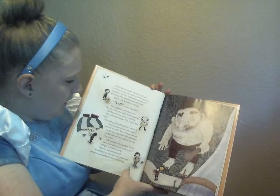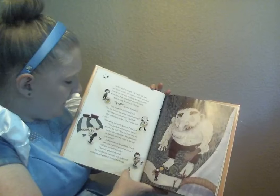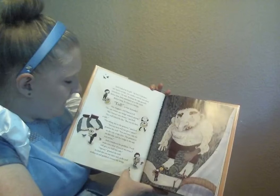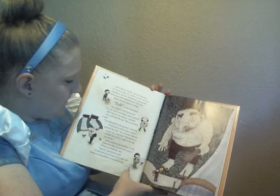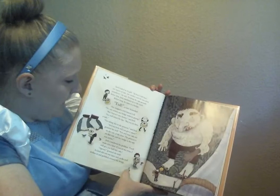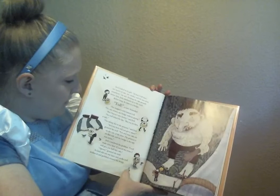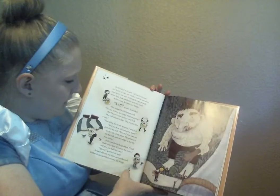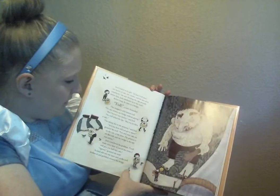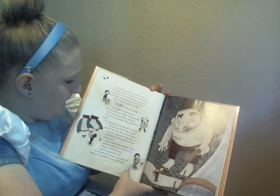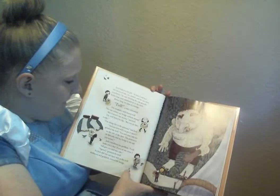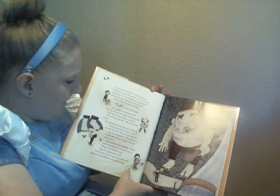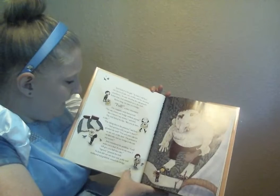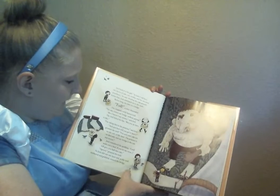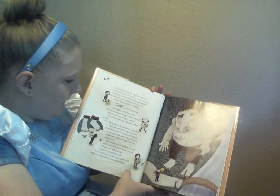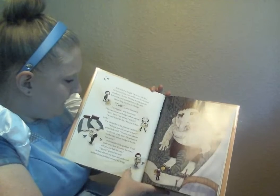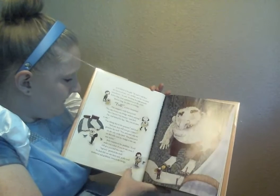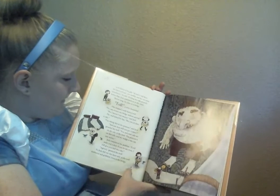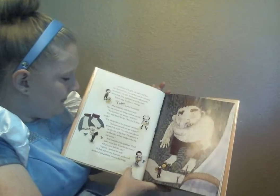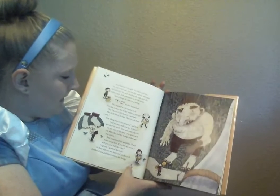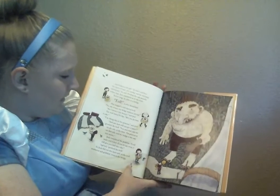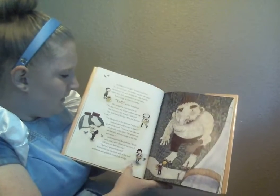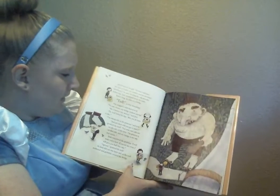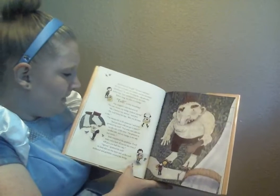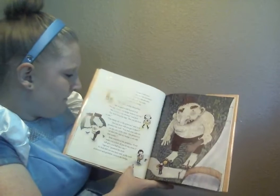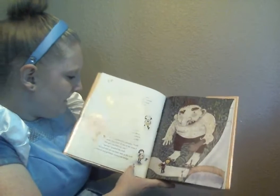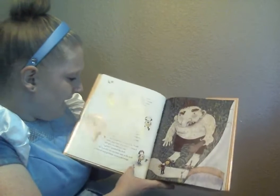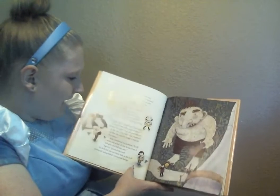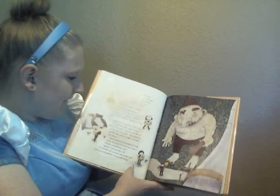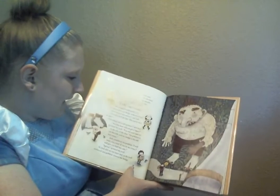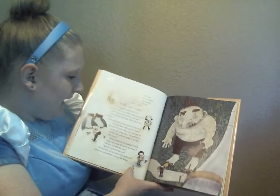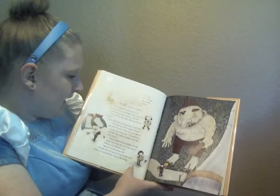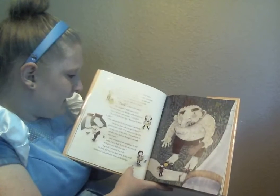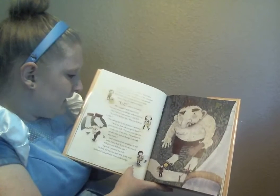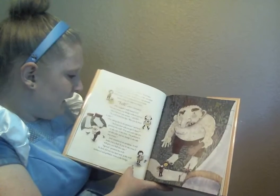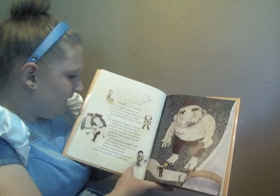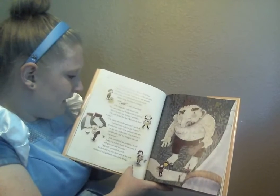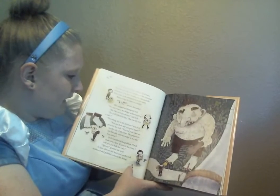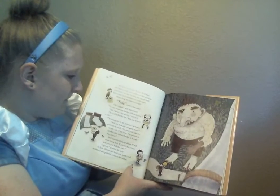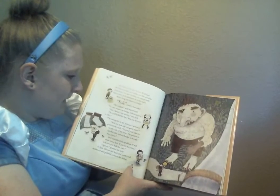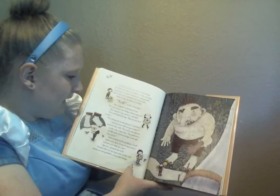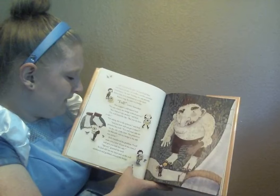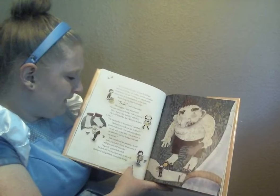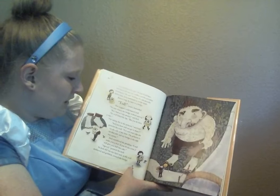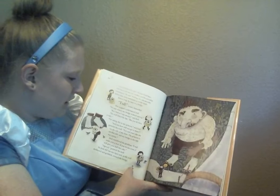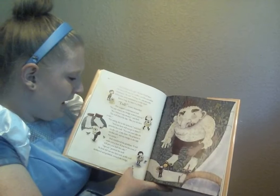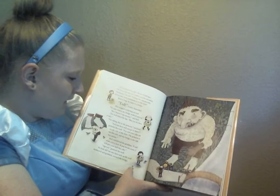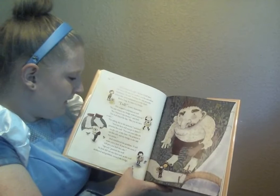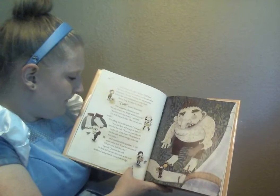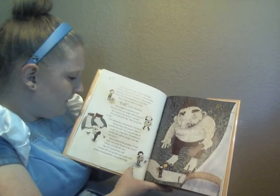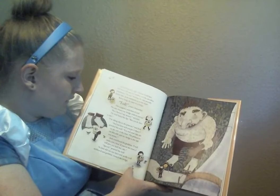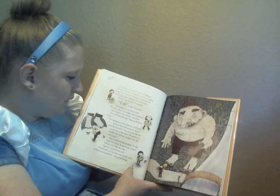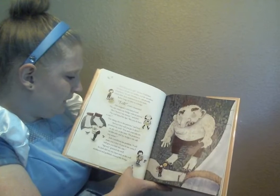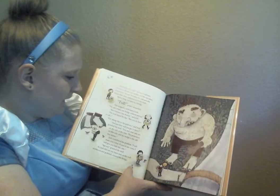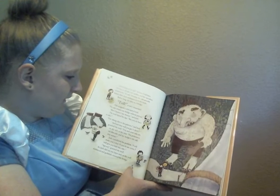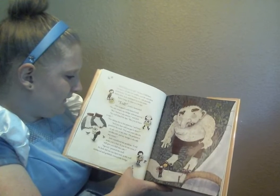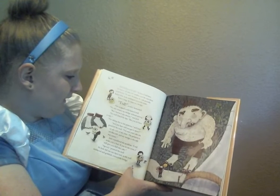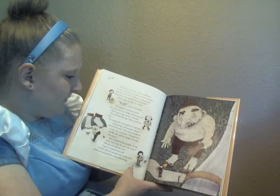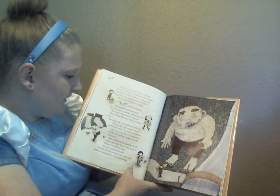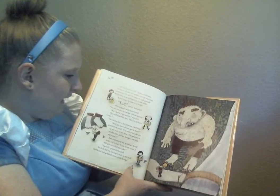crosses my bridge without paying." "But I haven't any money," said Jack. The troll licked his lips.